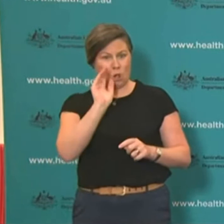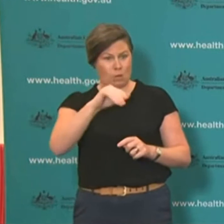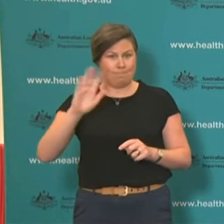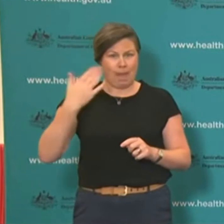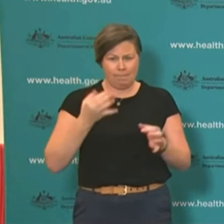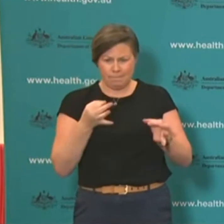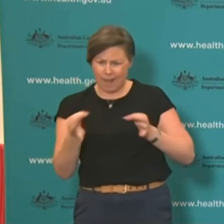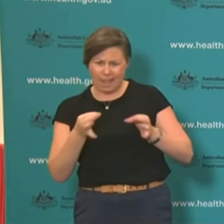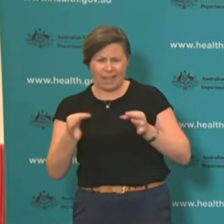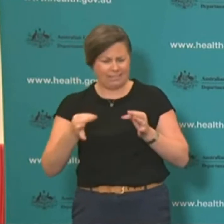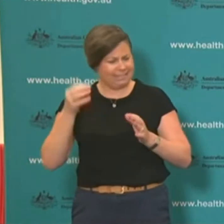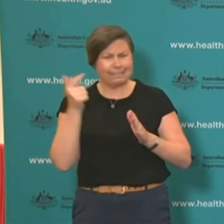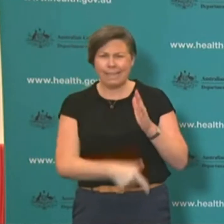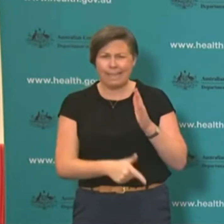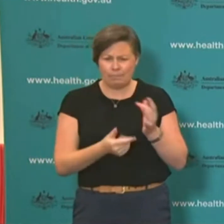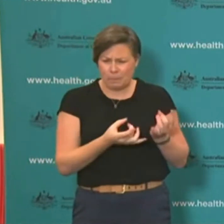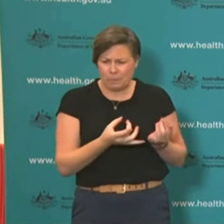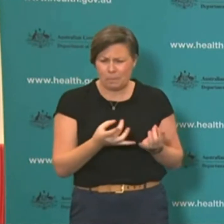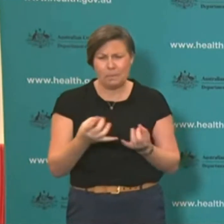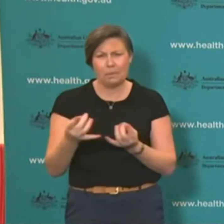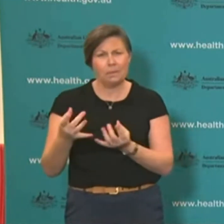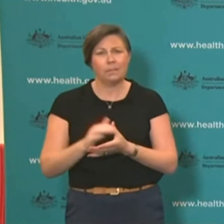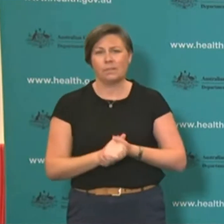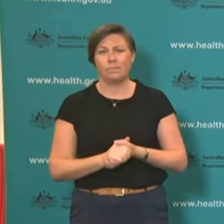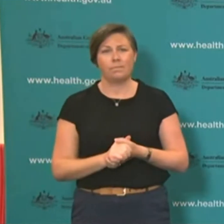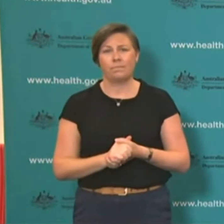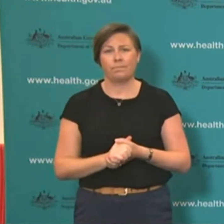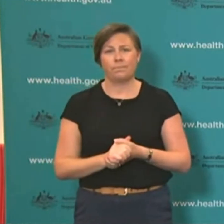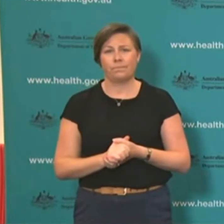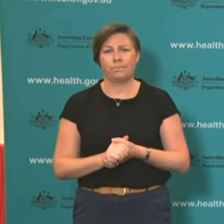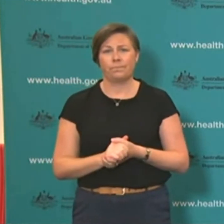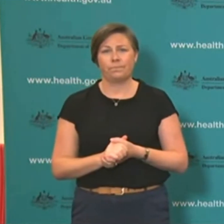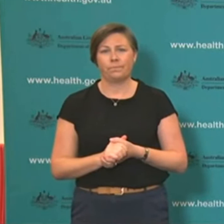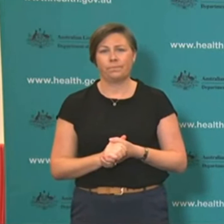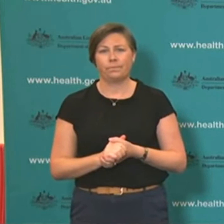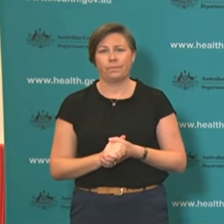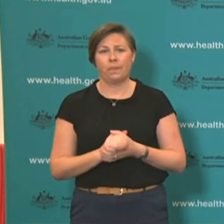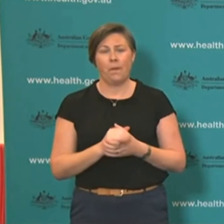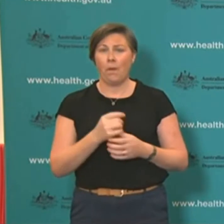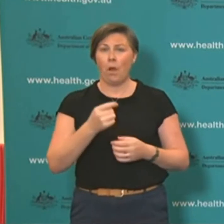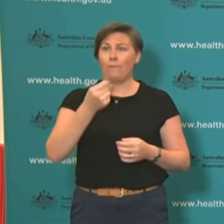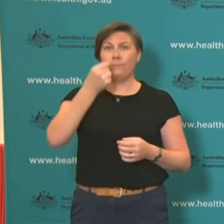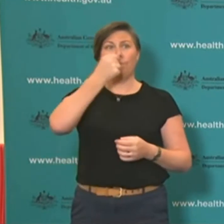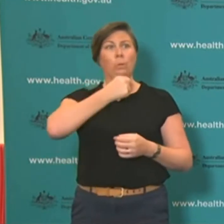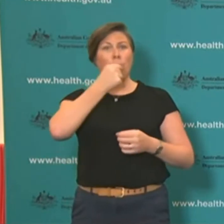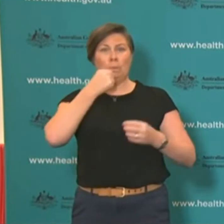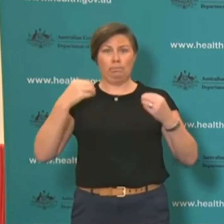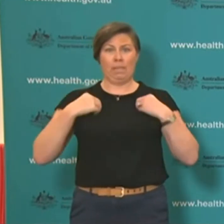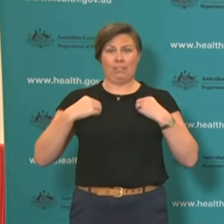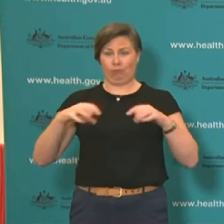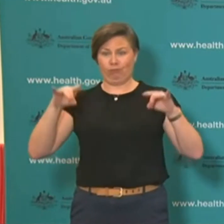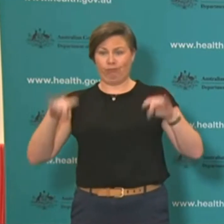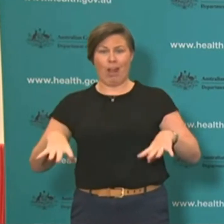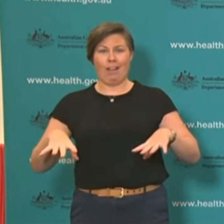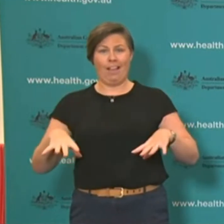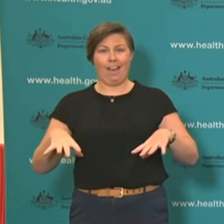few organisations in Australia, in fact I'd struggle to name one, that has a business continuity plan for their entire workforce